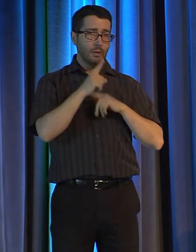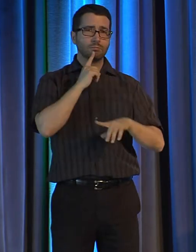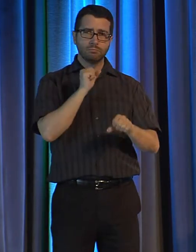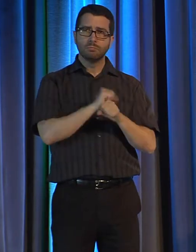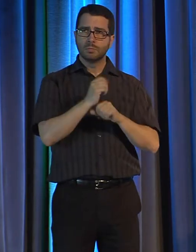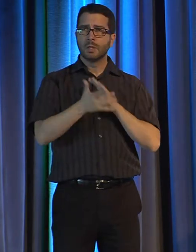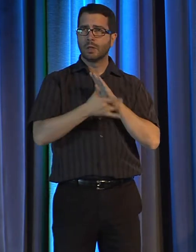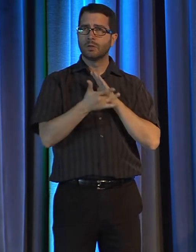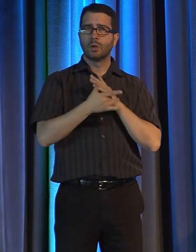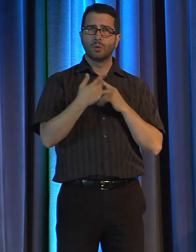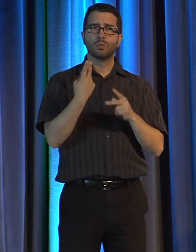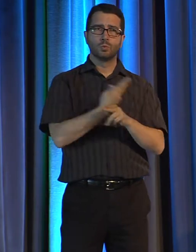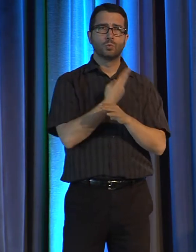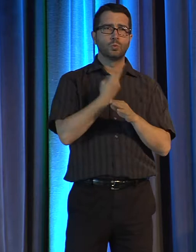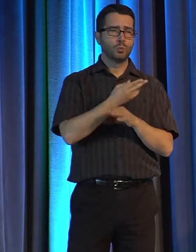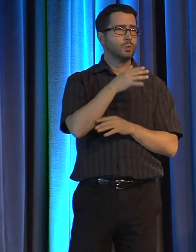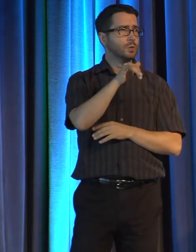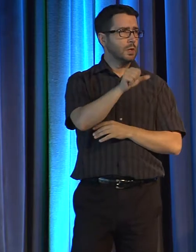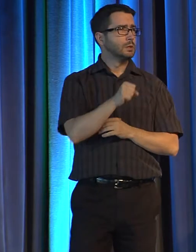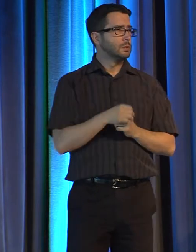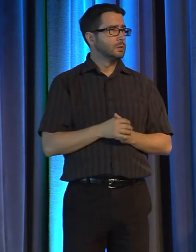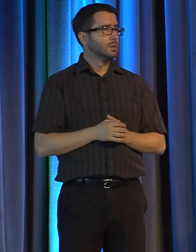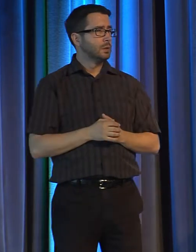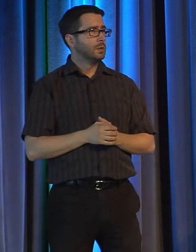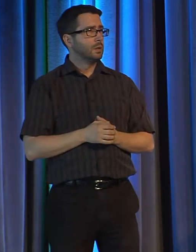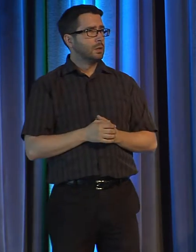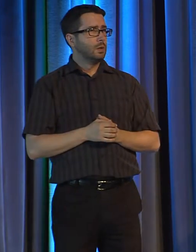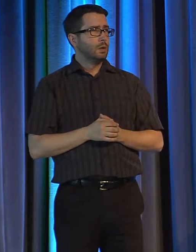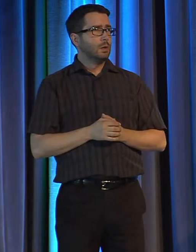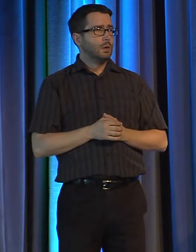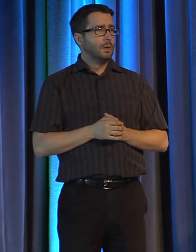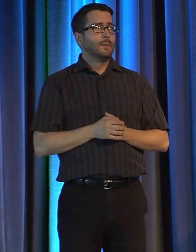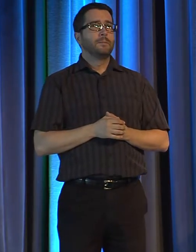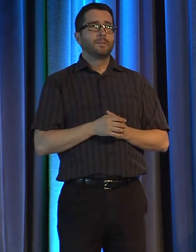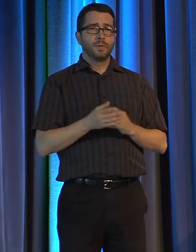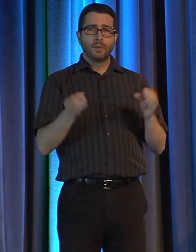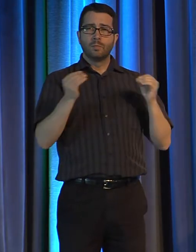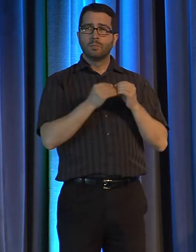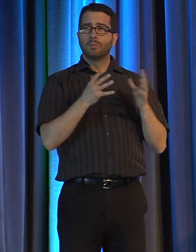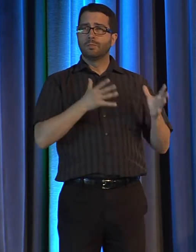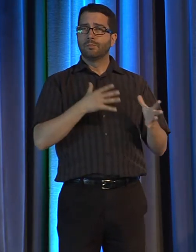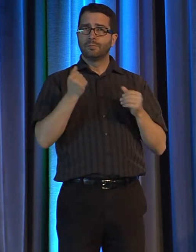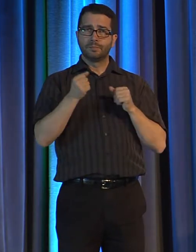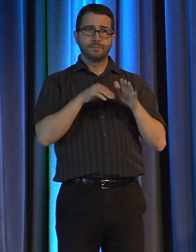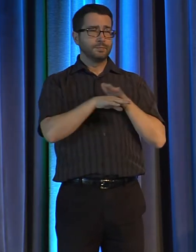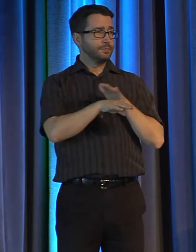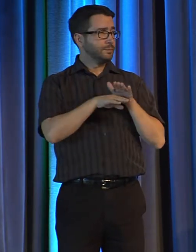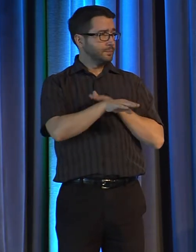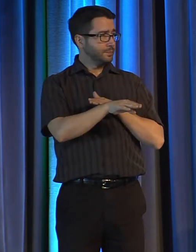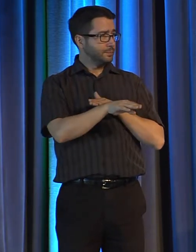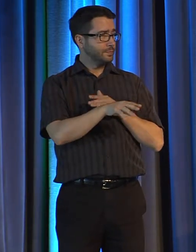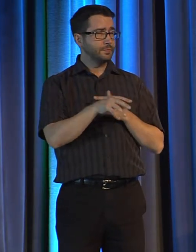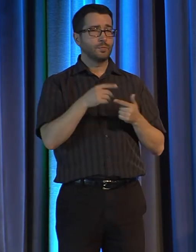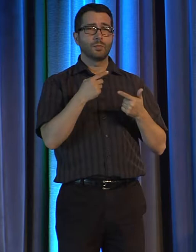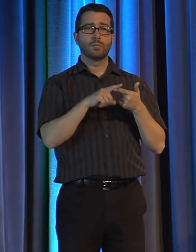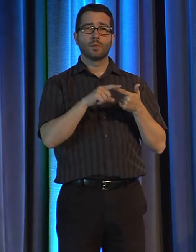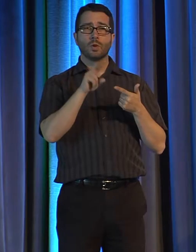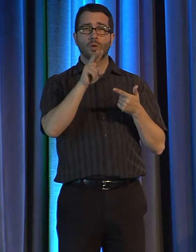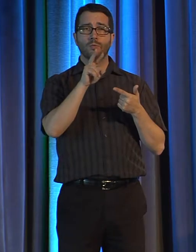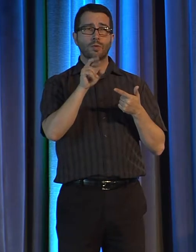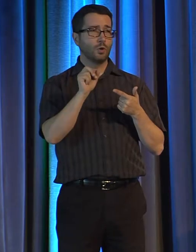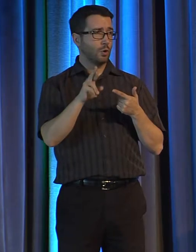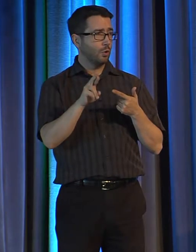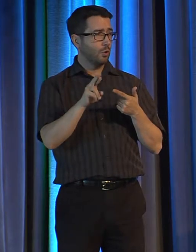patients and care providers together in virtual consultations, give faster access to results at the bedside with point-of-care